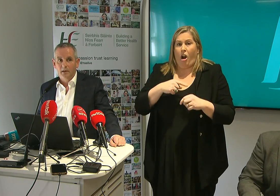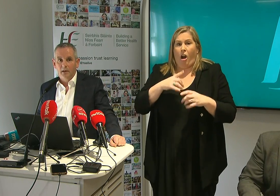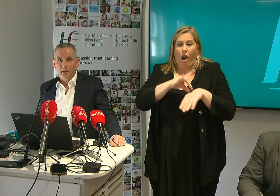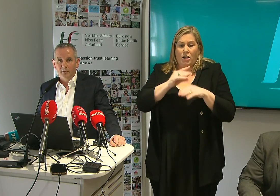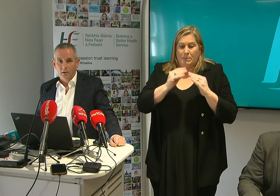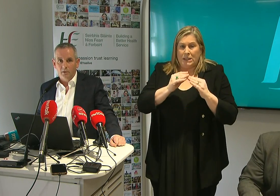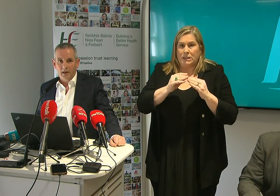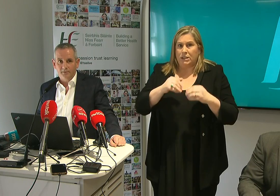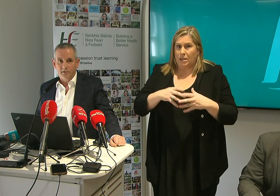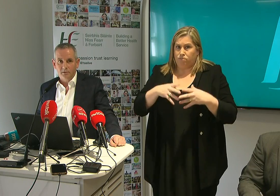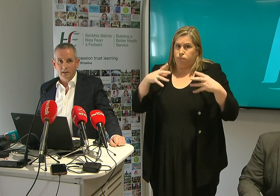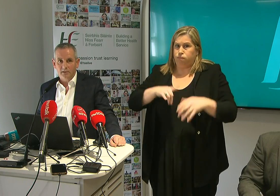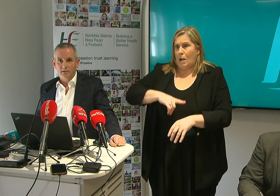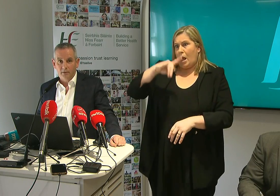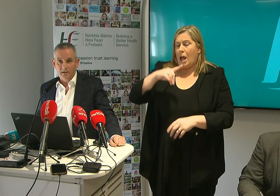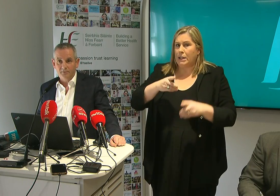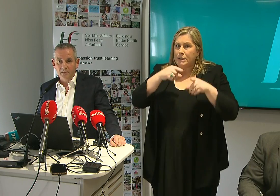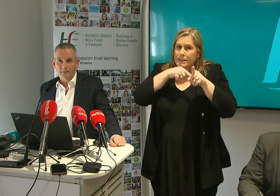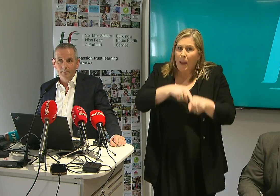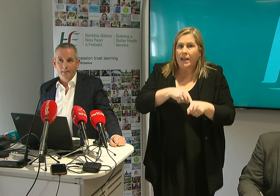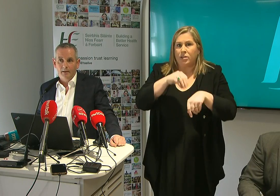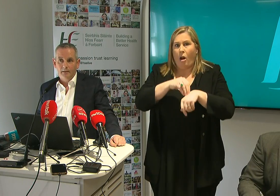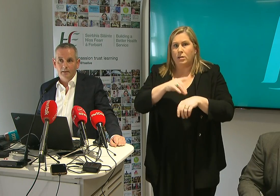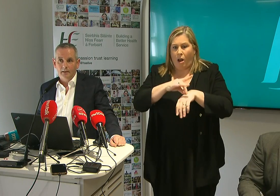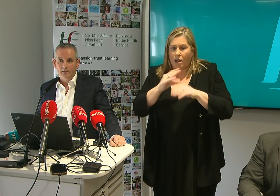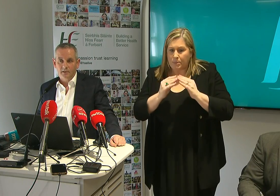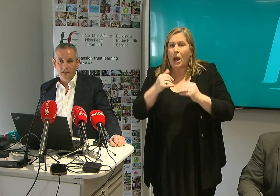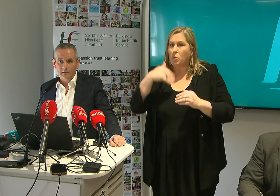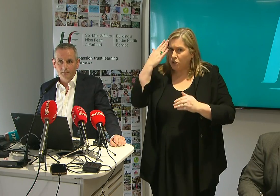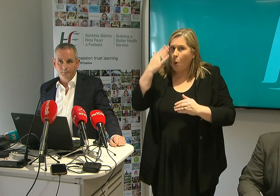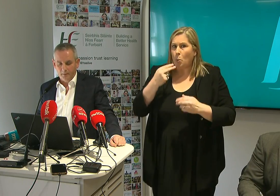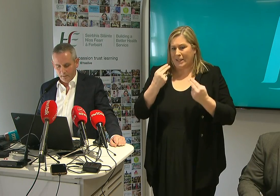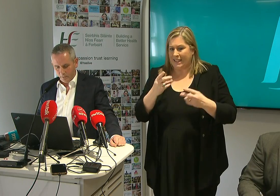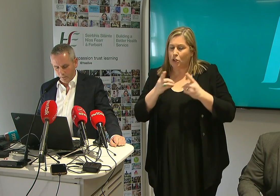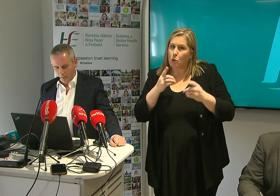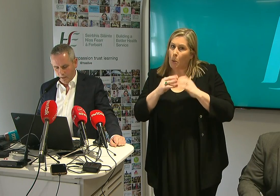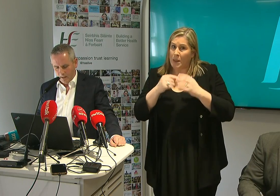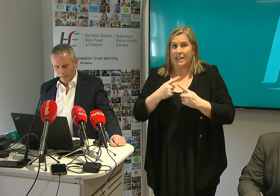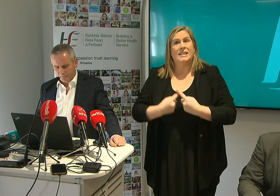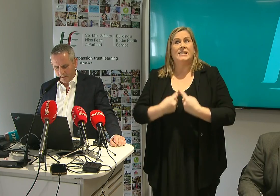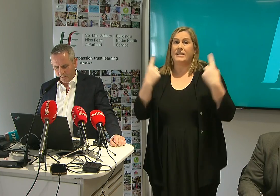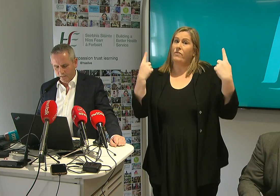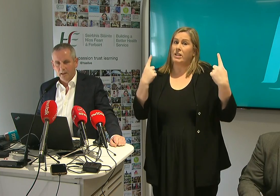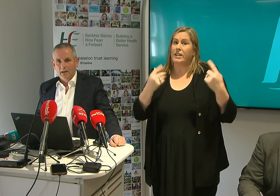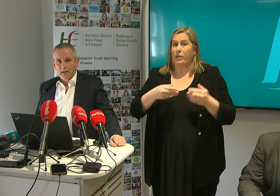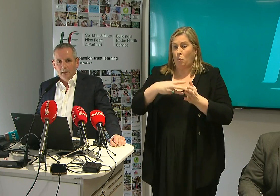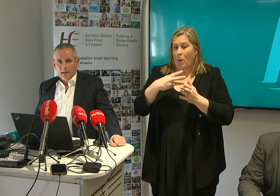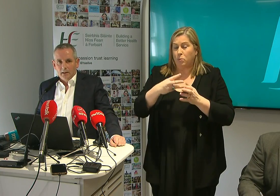system, and we know that we have to do things very differently as we scale up into any other